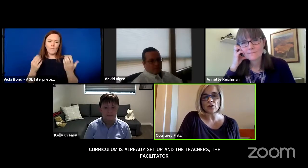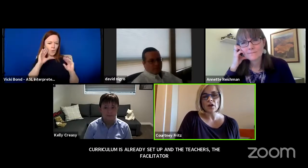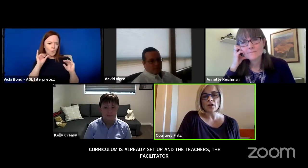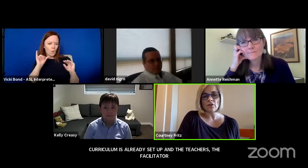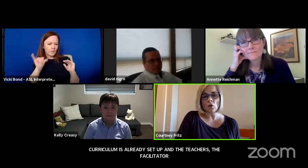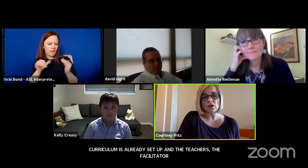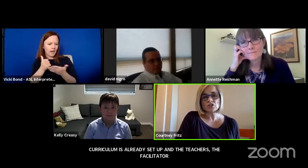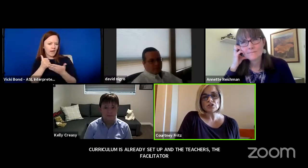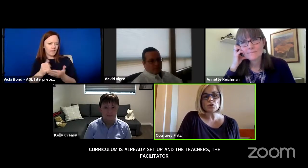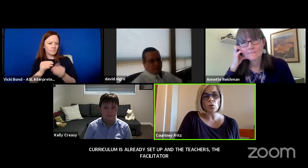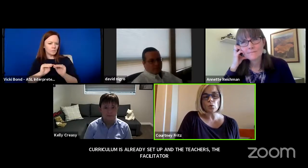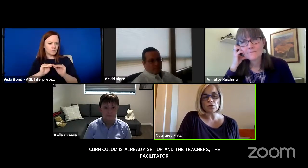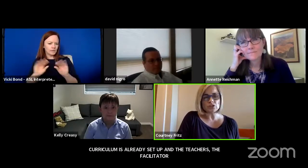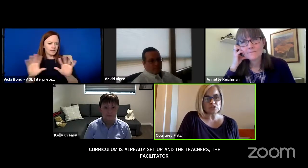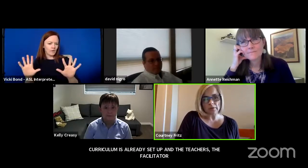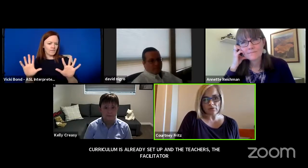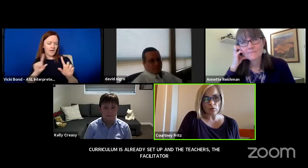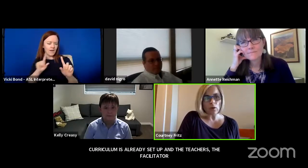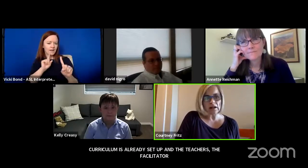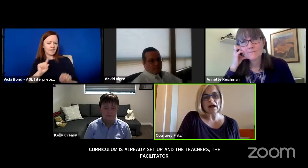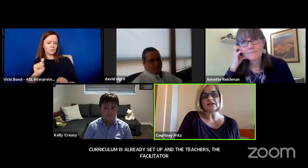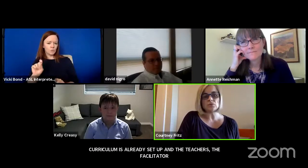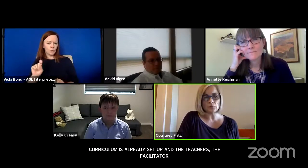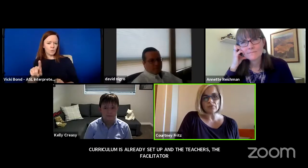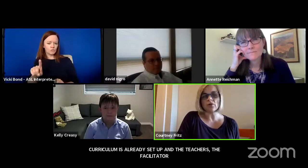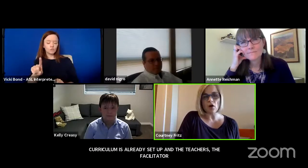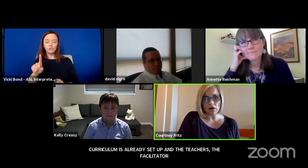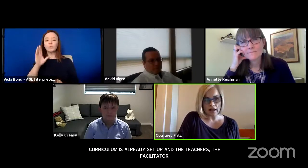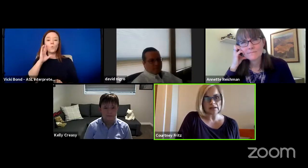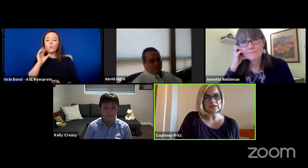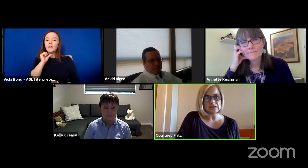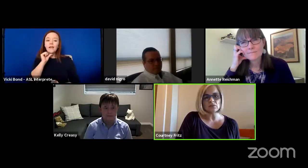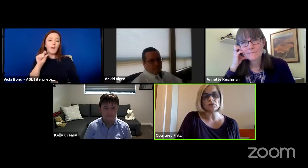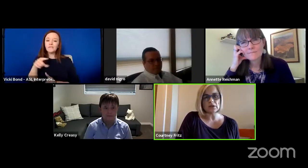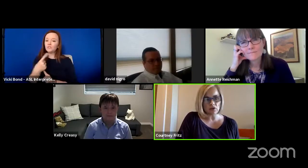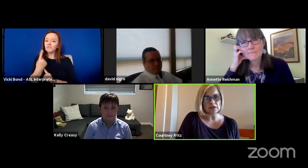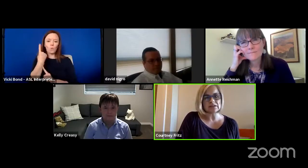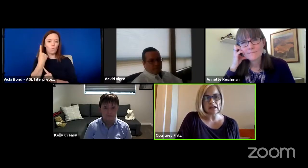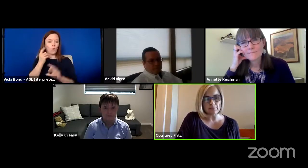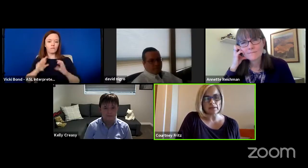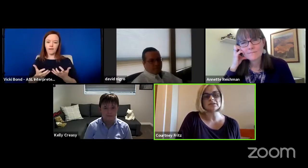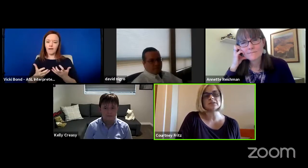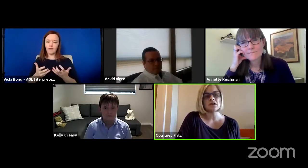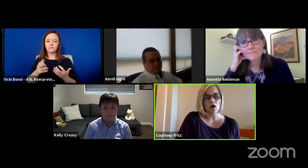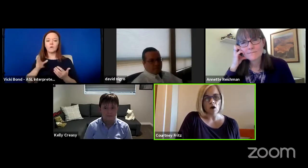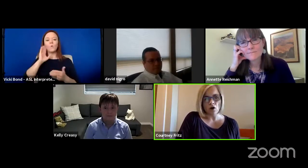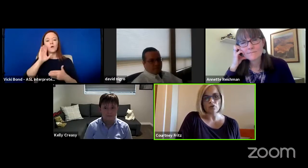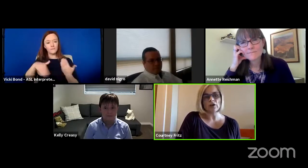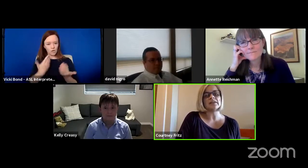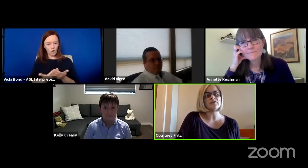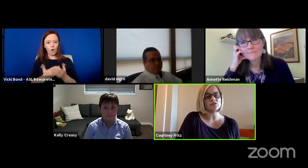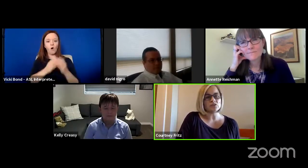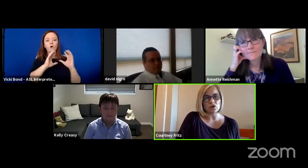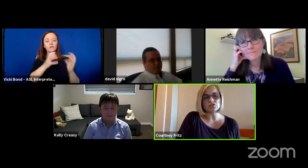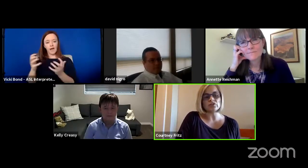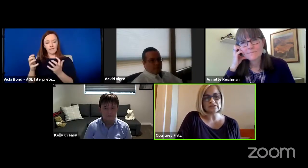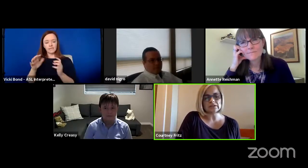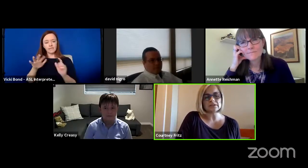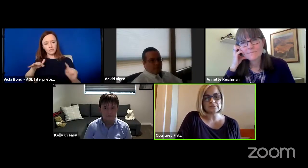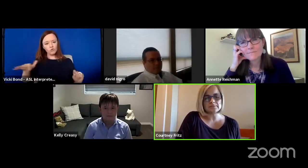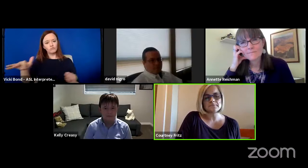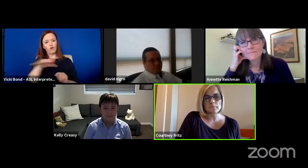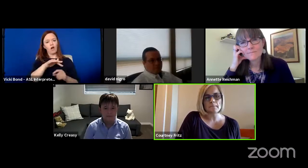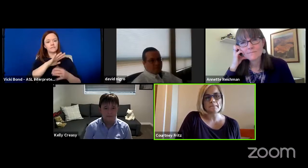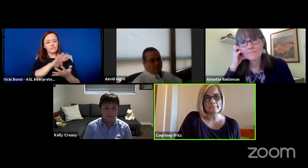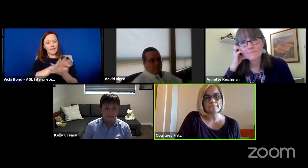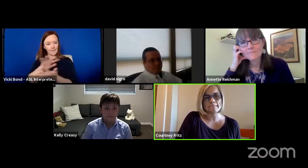and answer the question. So it wouldn't just be for one class, it would be for all classes, it would be across campus, all grade levels, all